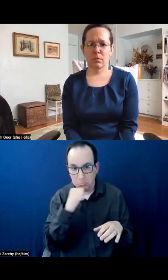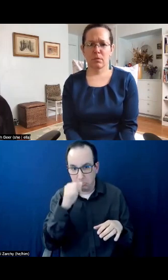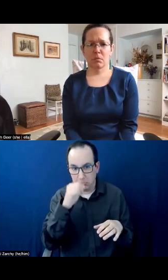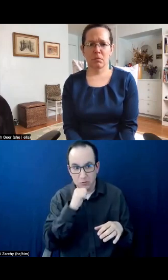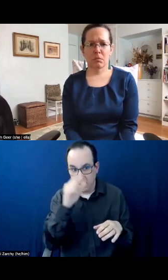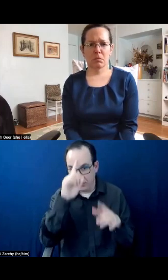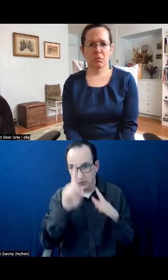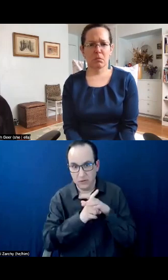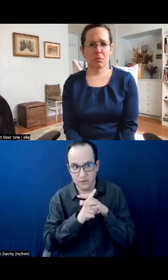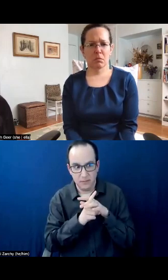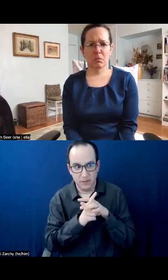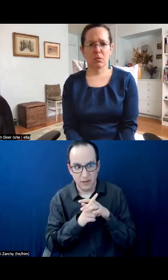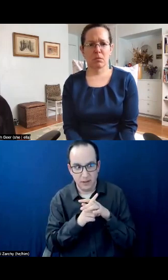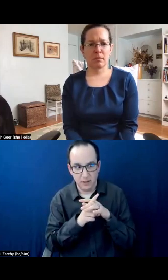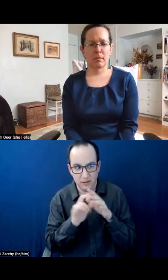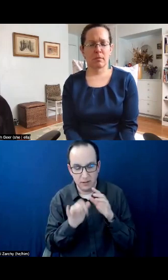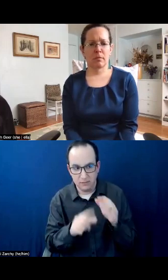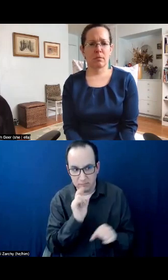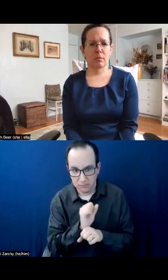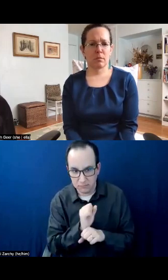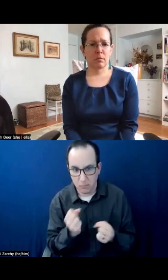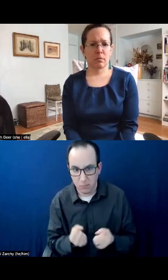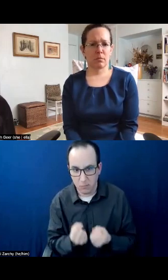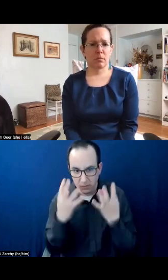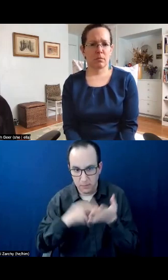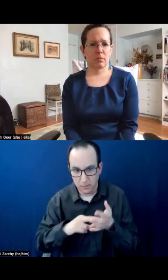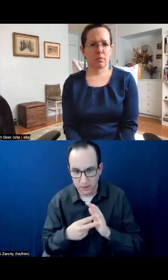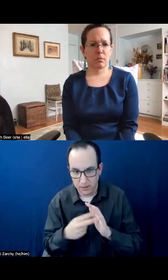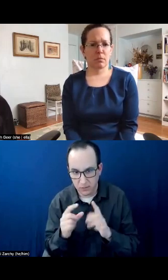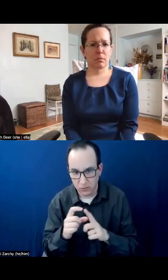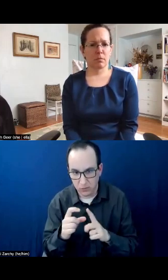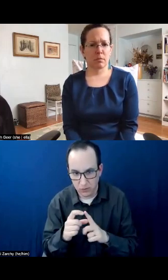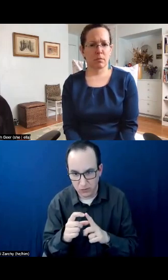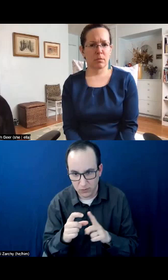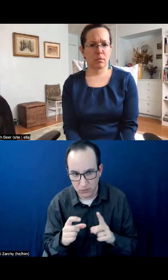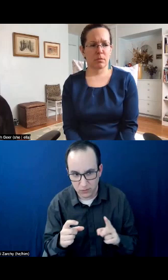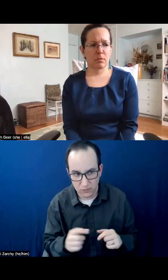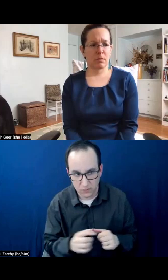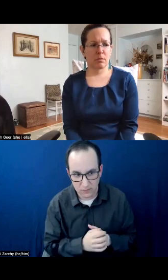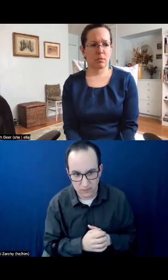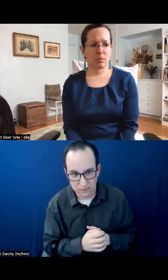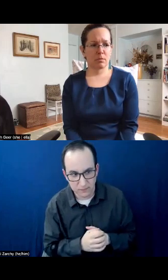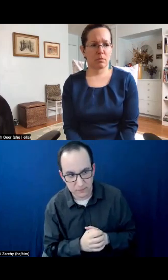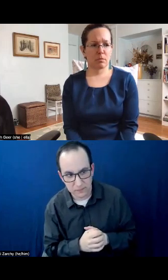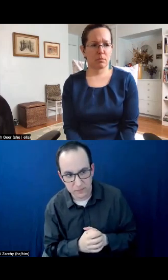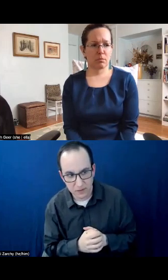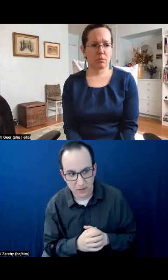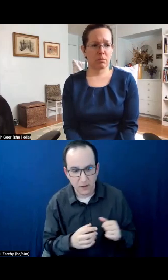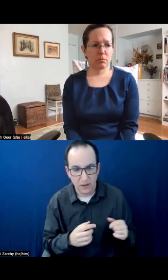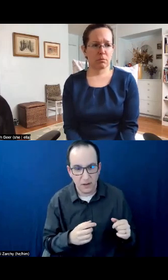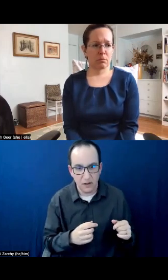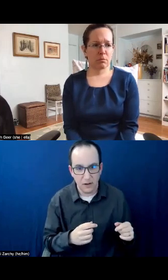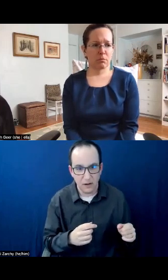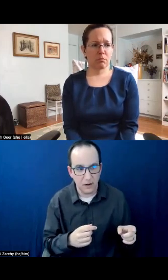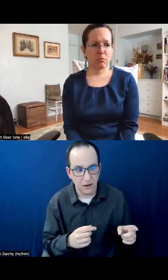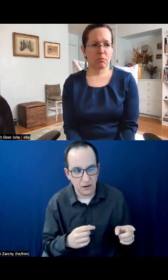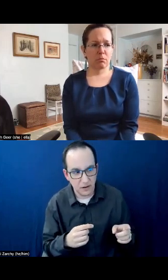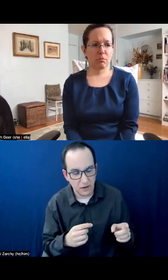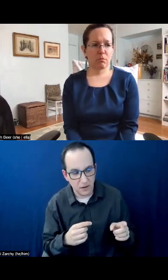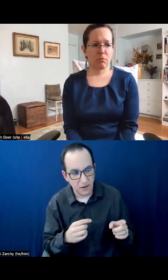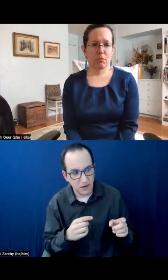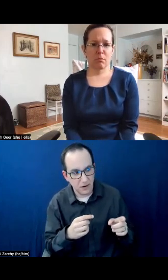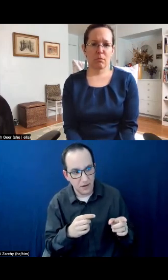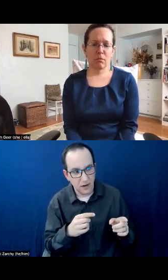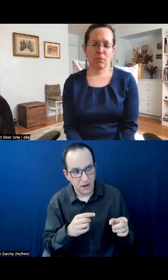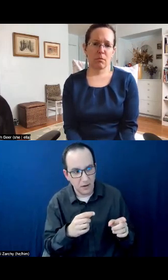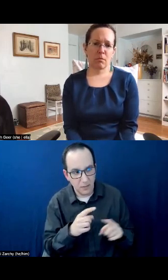And before this activity, I couldn't even think of multiple meanings for